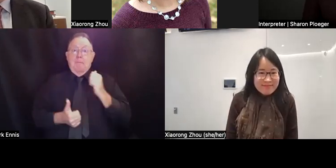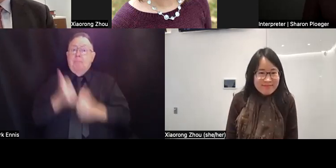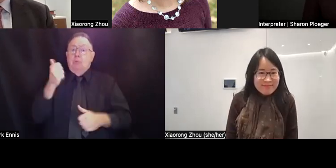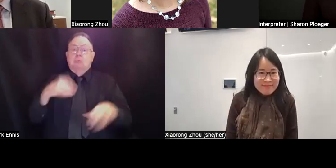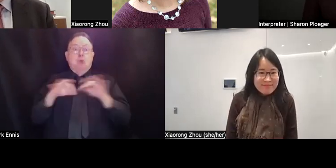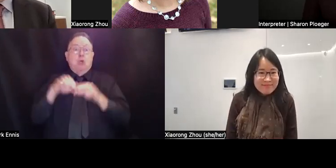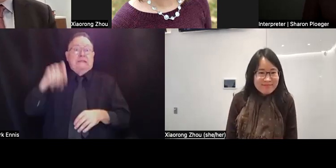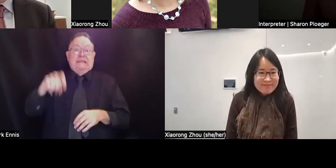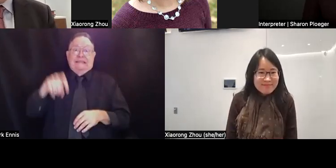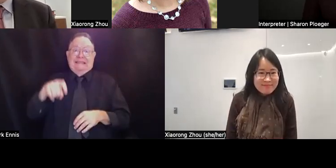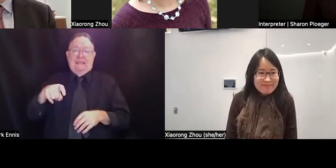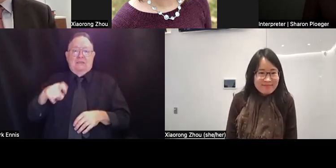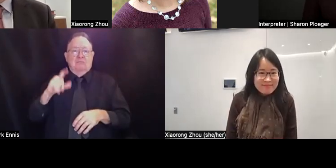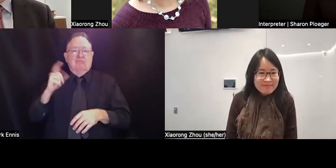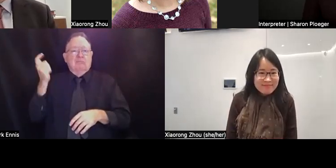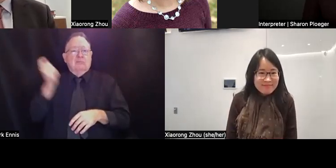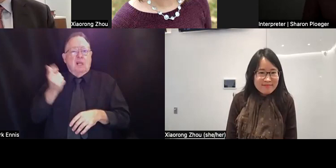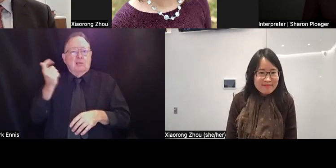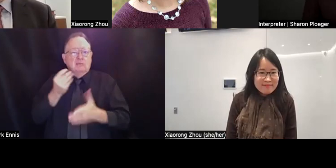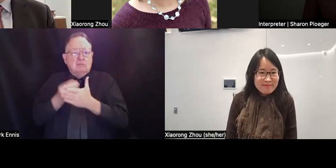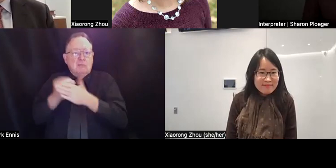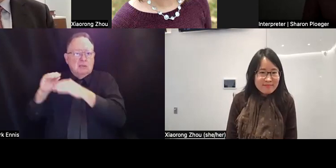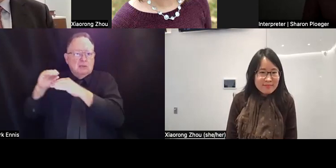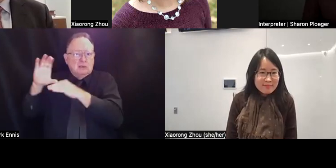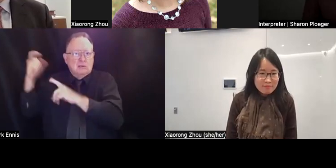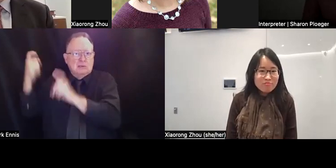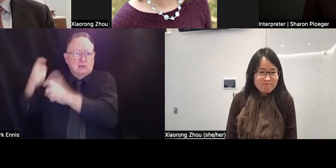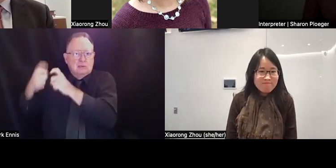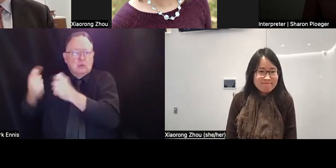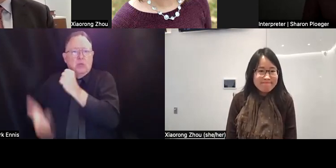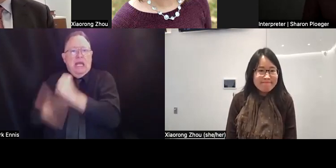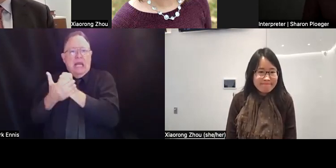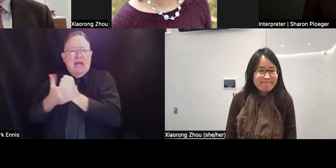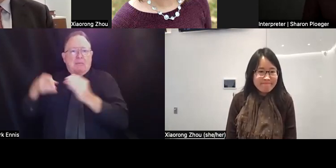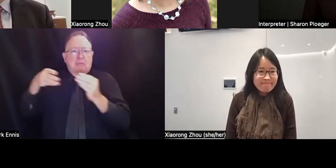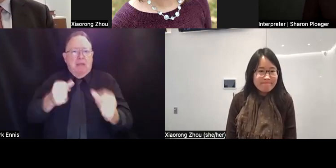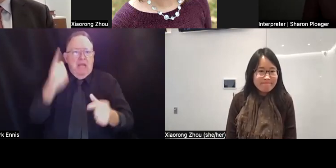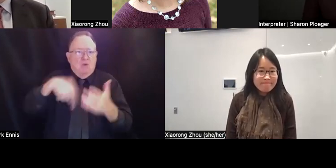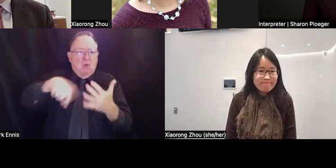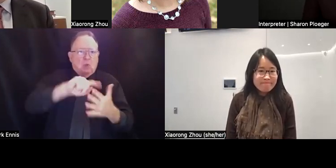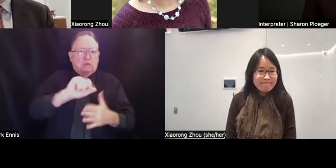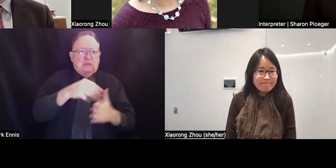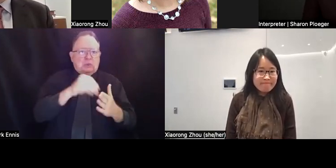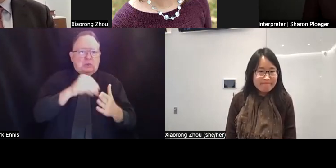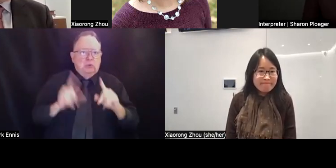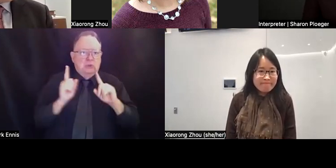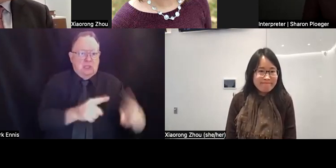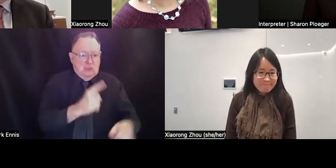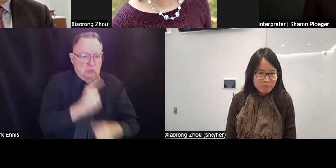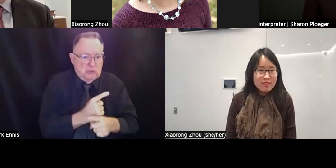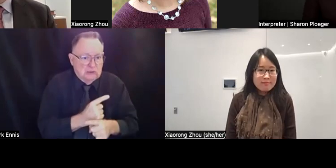to in a scholarship fund or otherwise cover some expenses for those students to come.